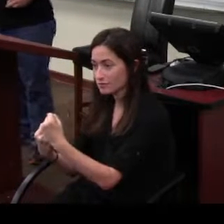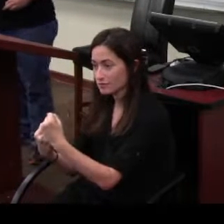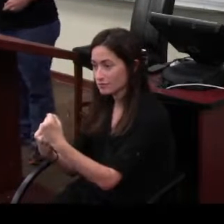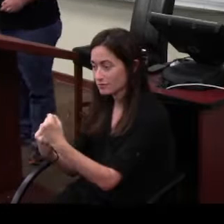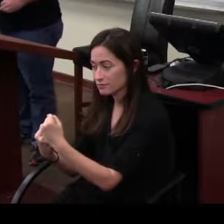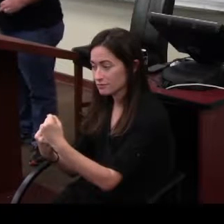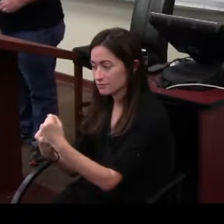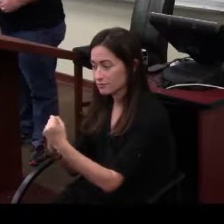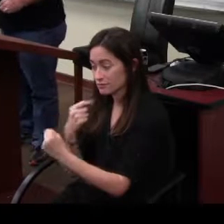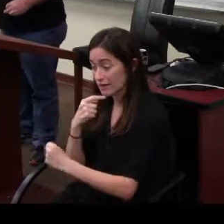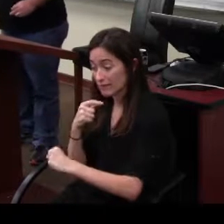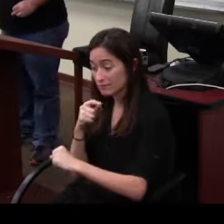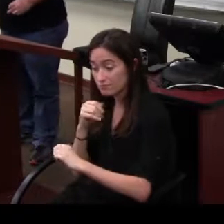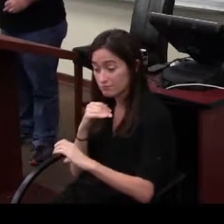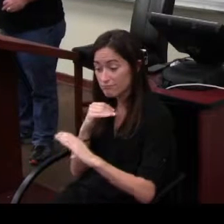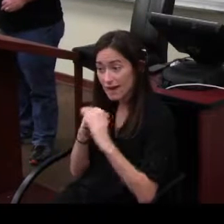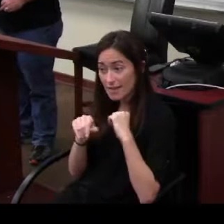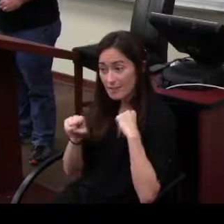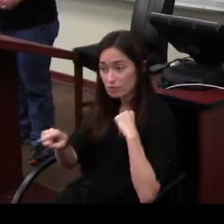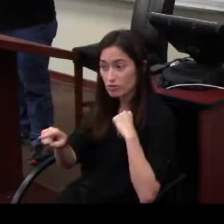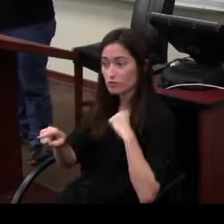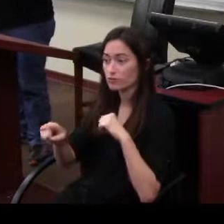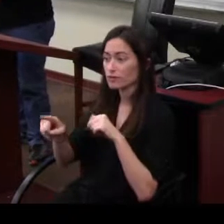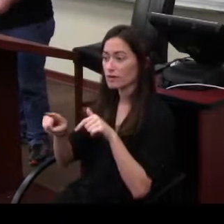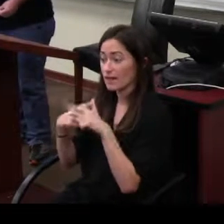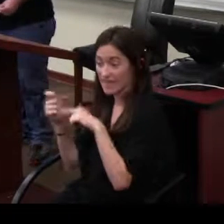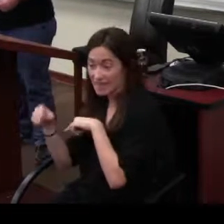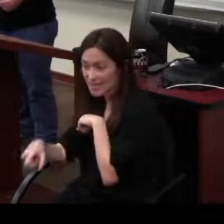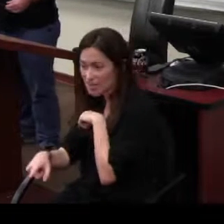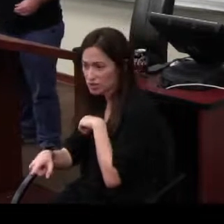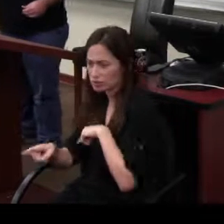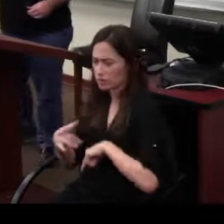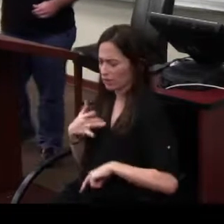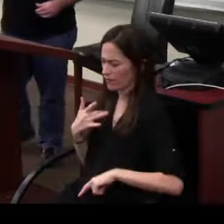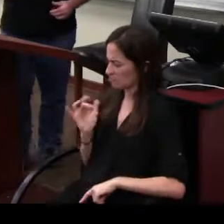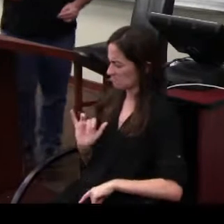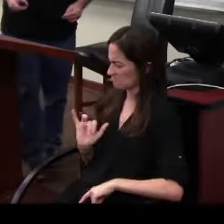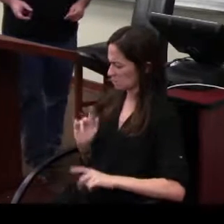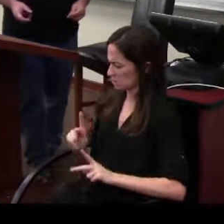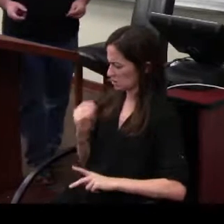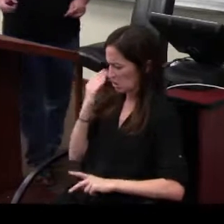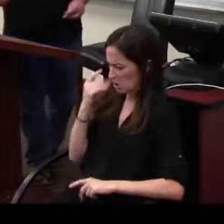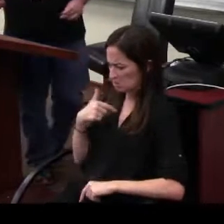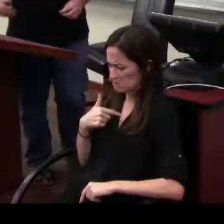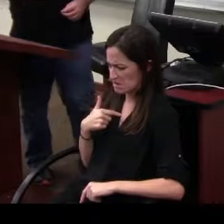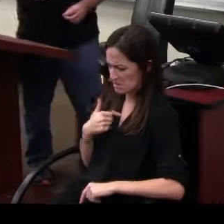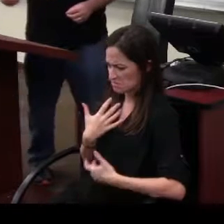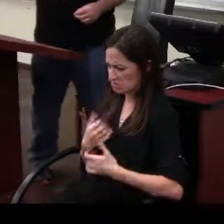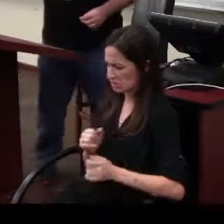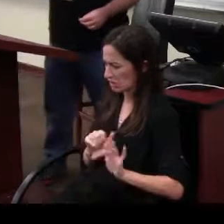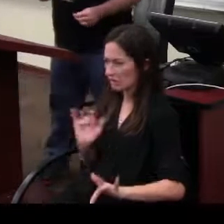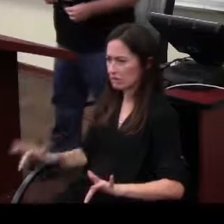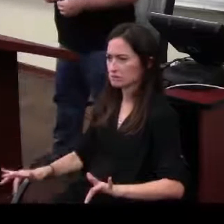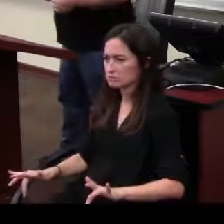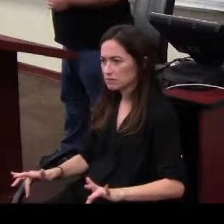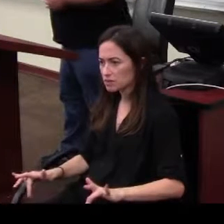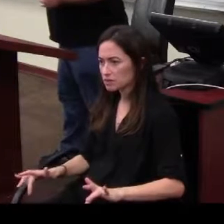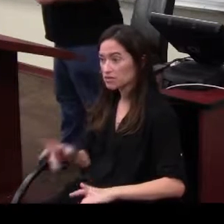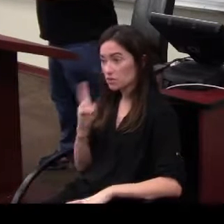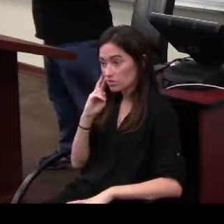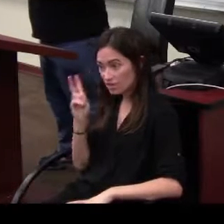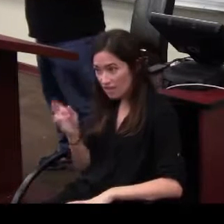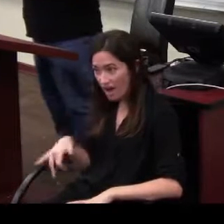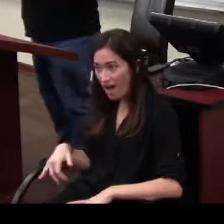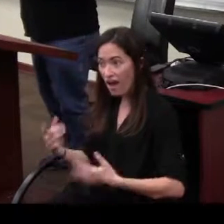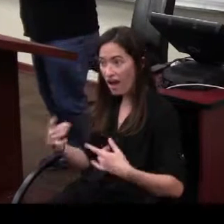fact that they sent that email, take your guard down, because that's what they want. They want to get your guard down. They want you to click on things. So we're seeing this sort of